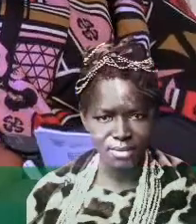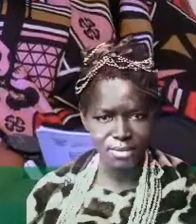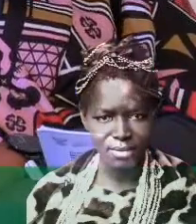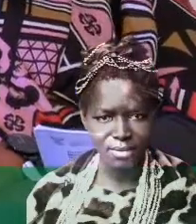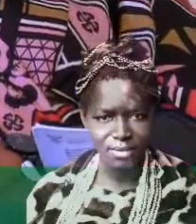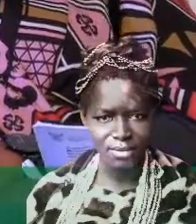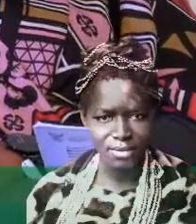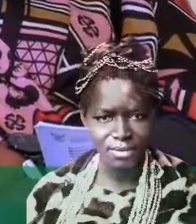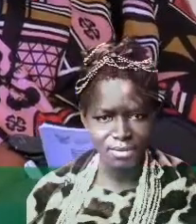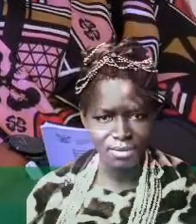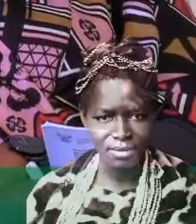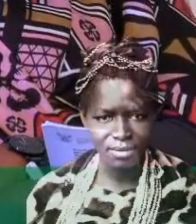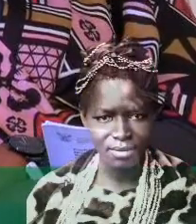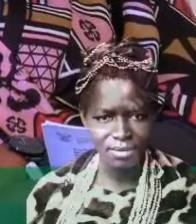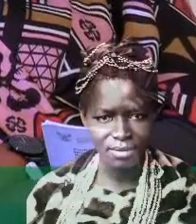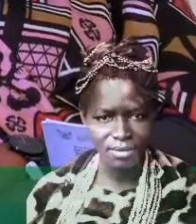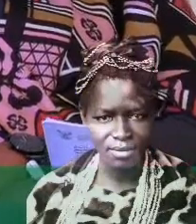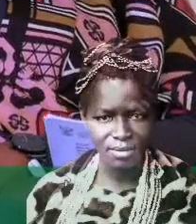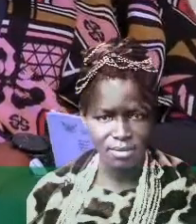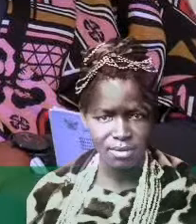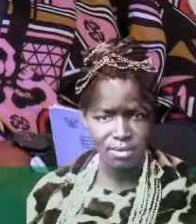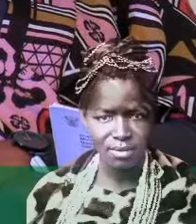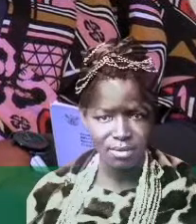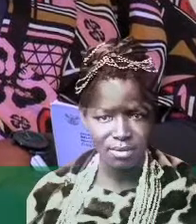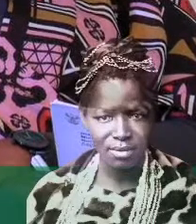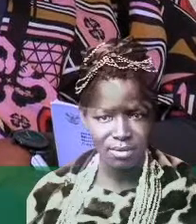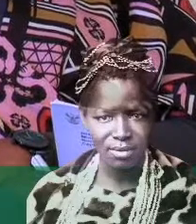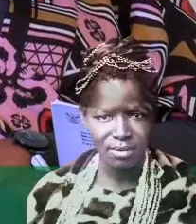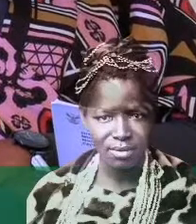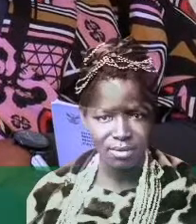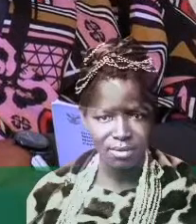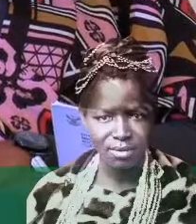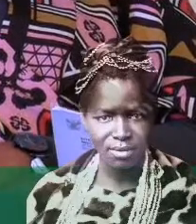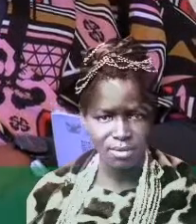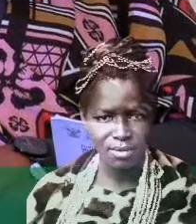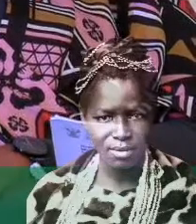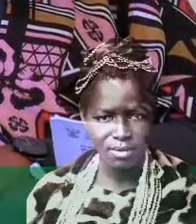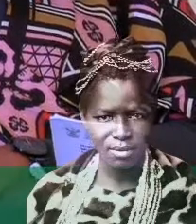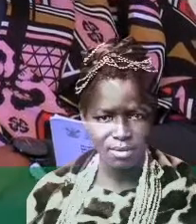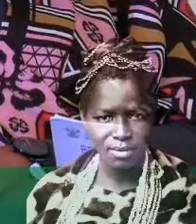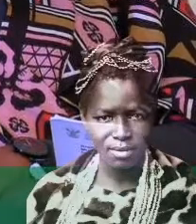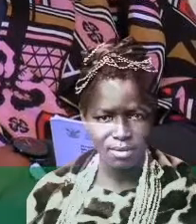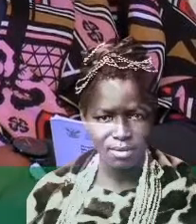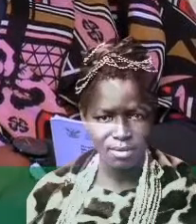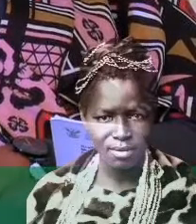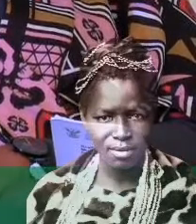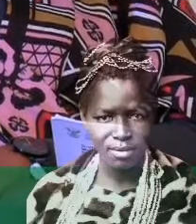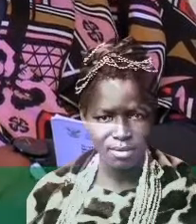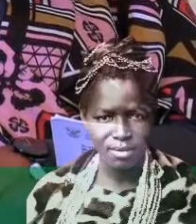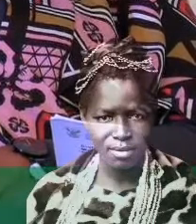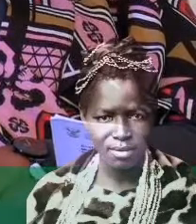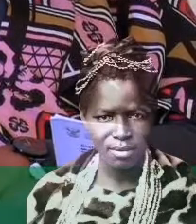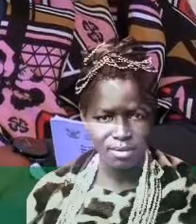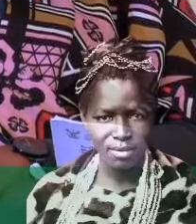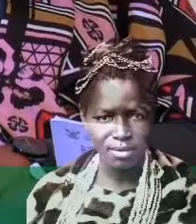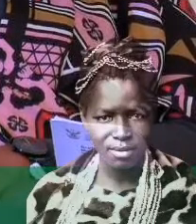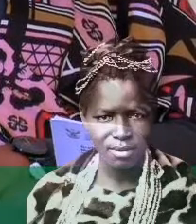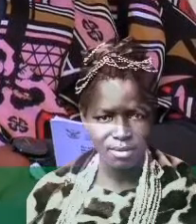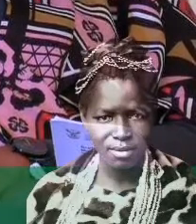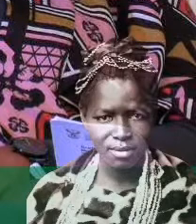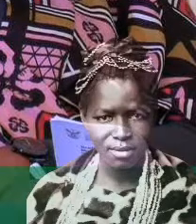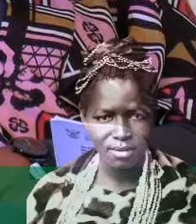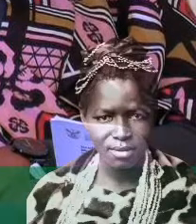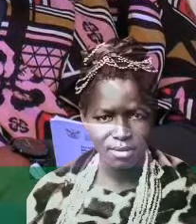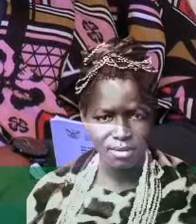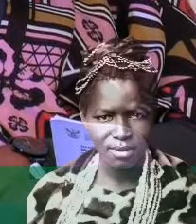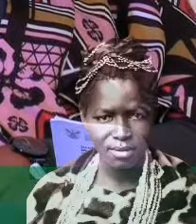Commission enye yekomiti ebezibaluleke kakhulu kweli loMzantsi Afrika uqinisekisa ukuba kukhona ukuxolelana